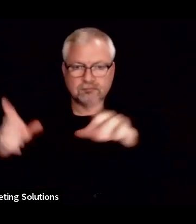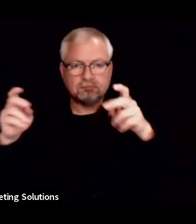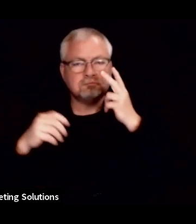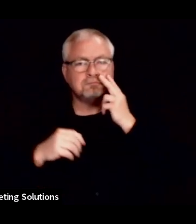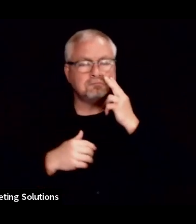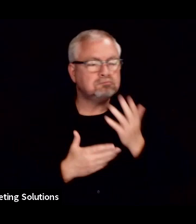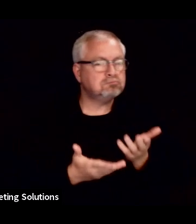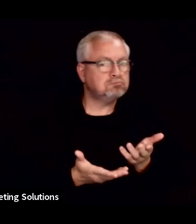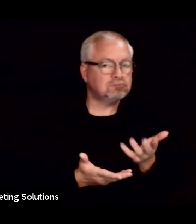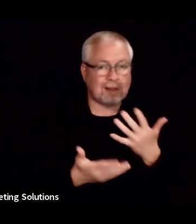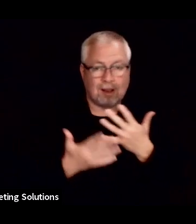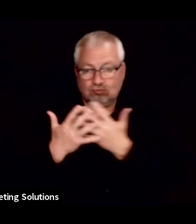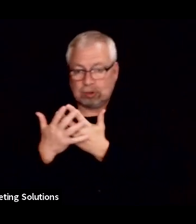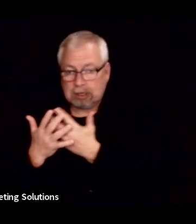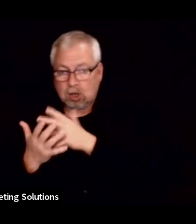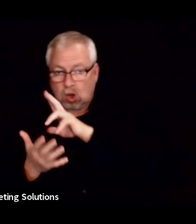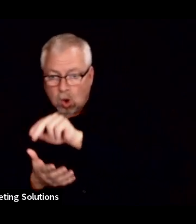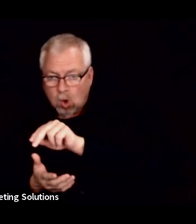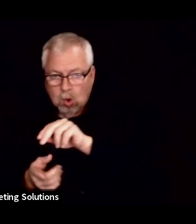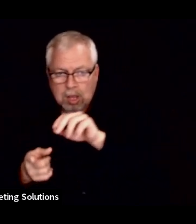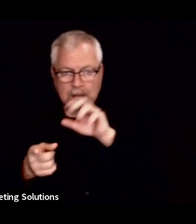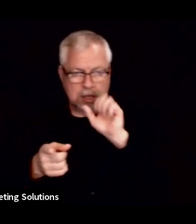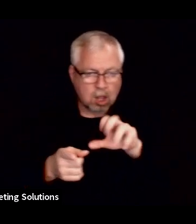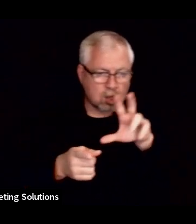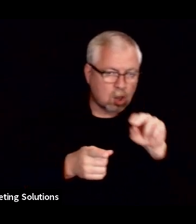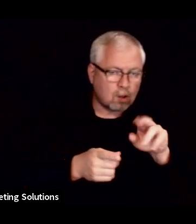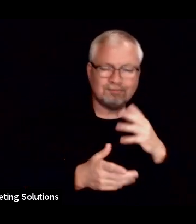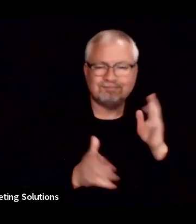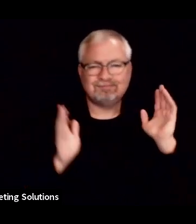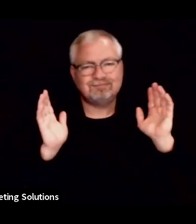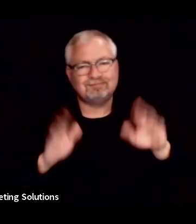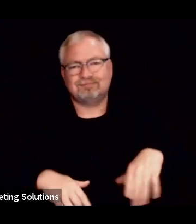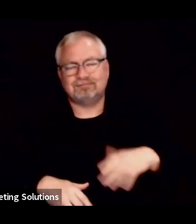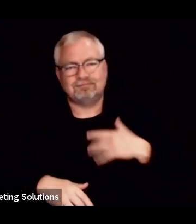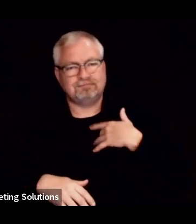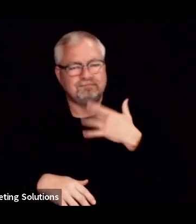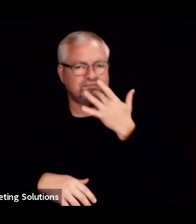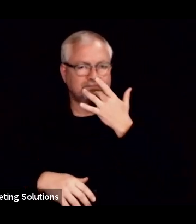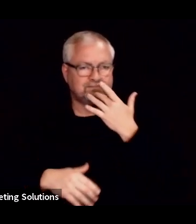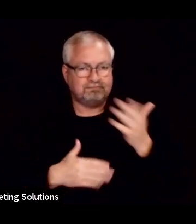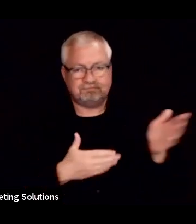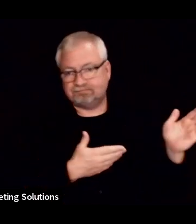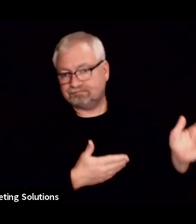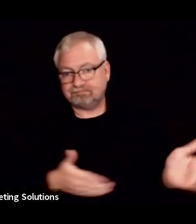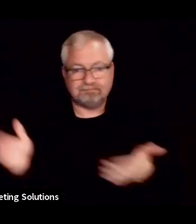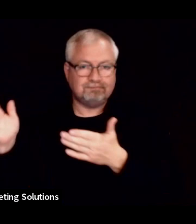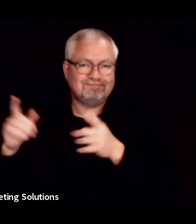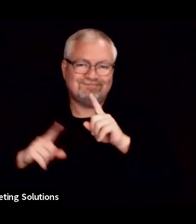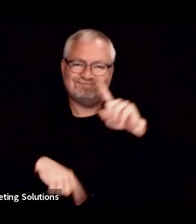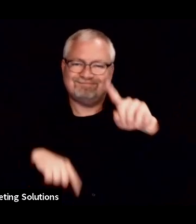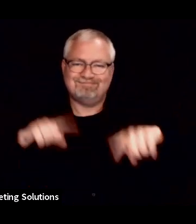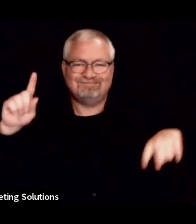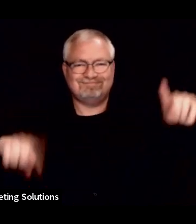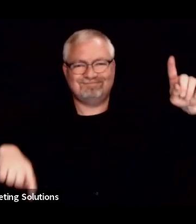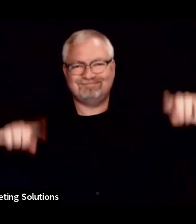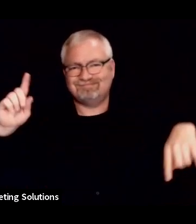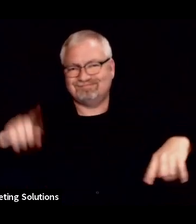that is willing and wants to be tested. So continuing to make